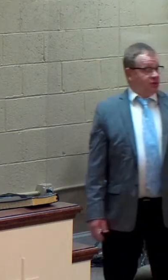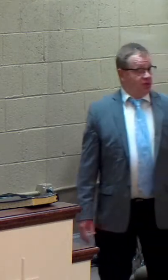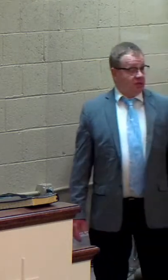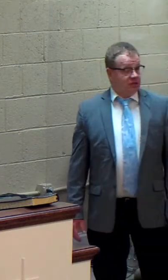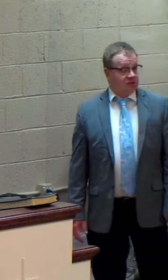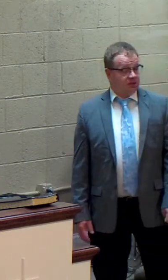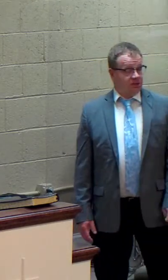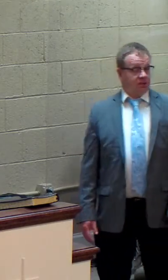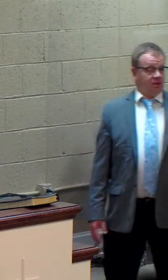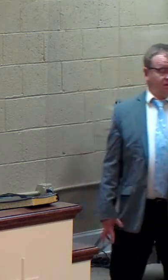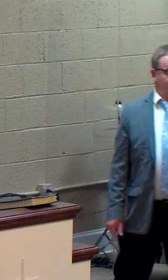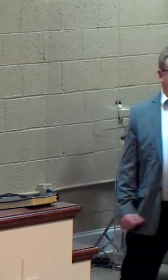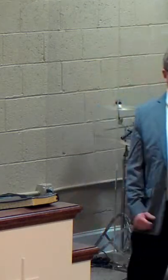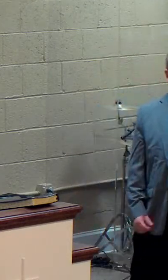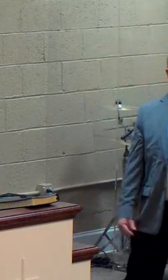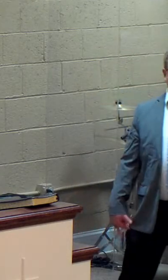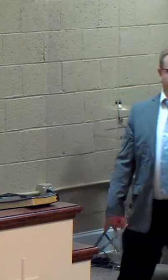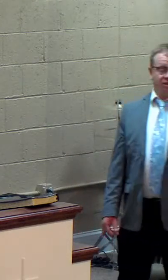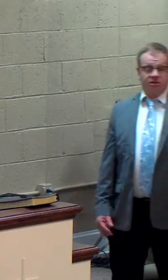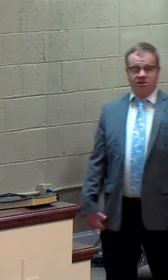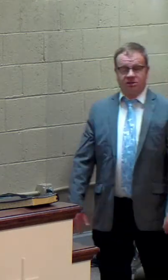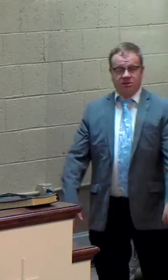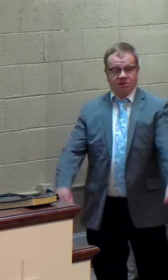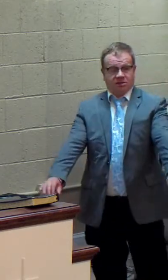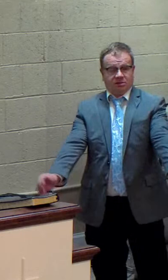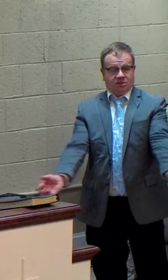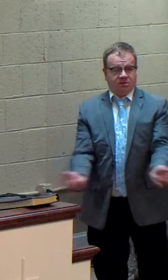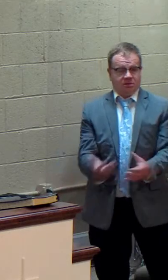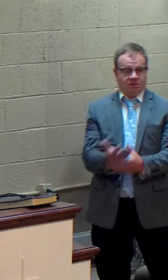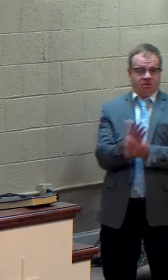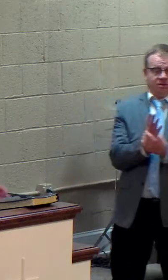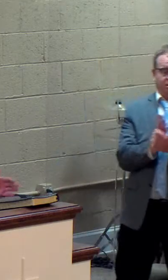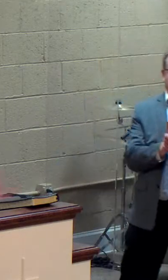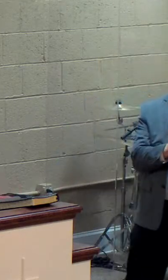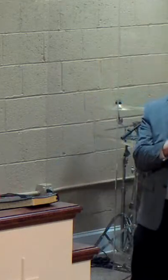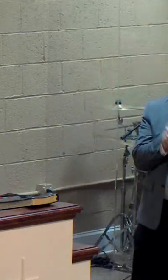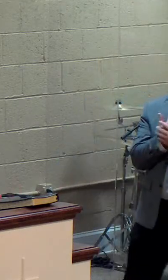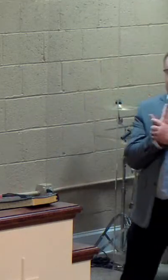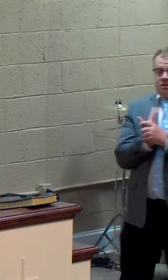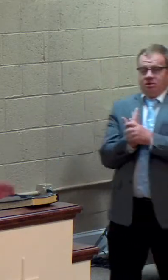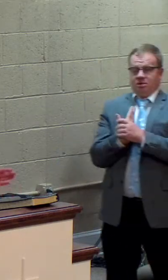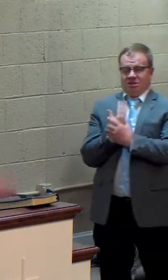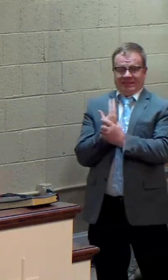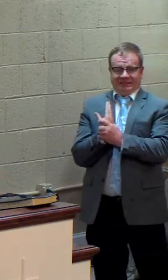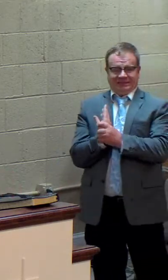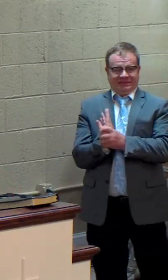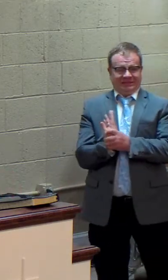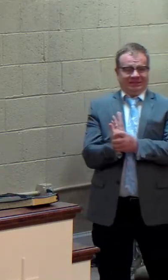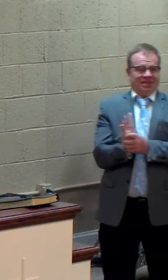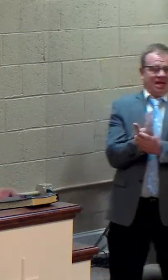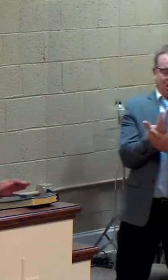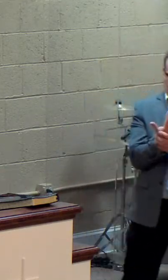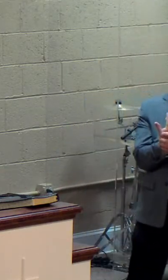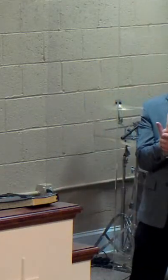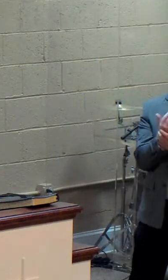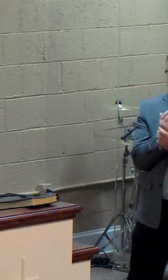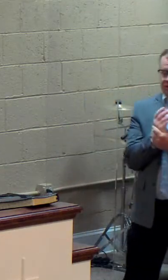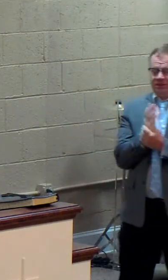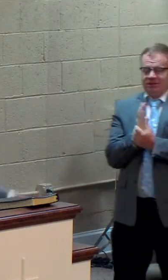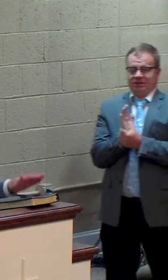Oh, yeah. Say, if you want to know